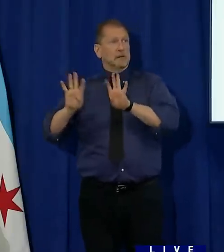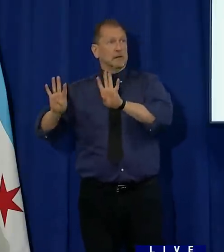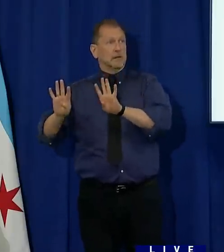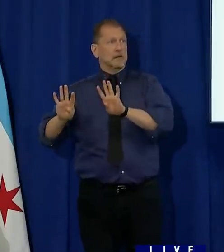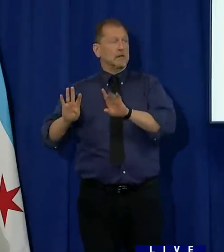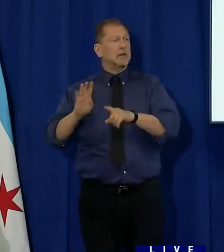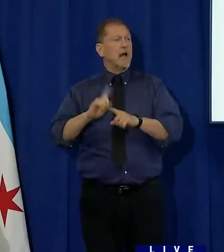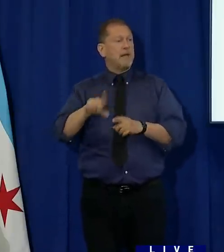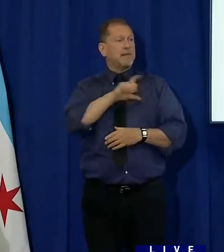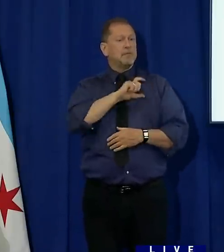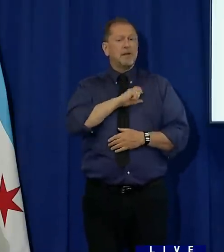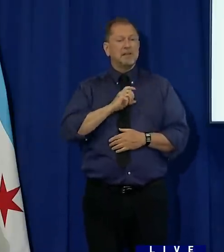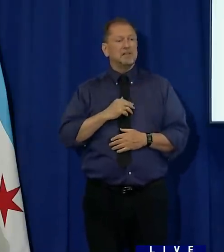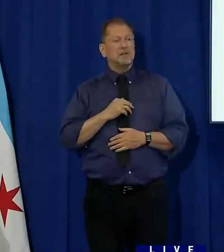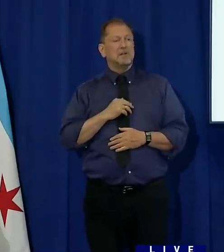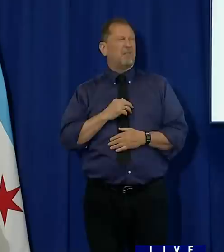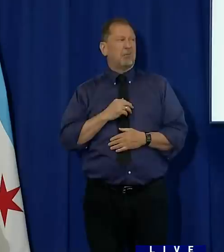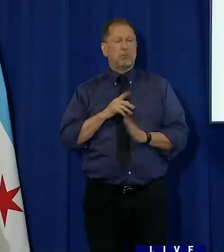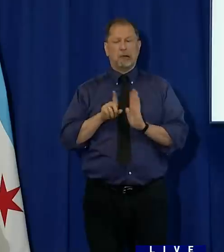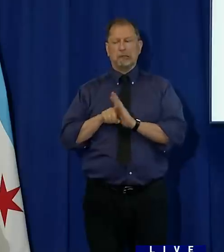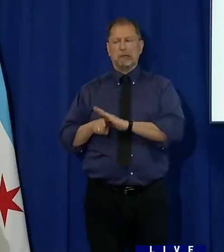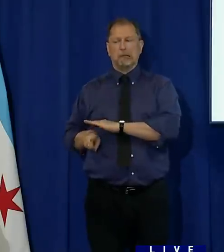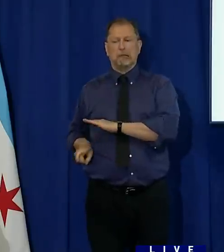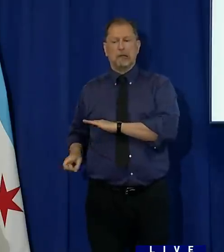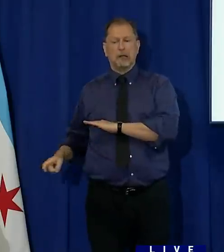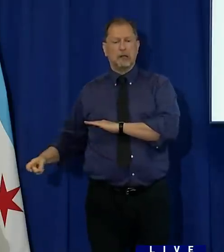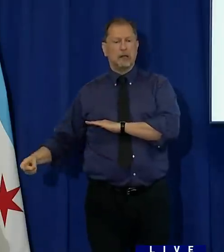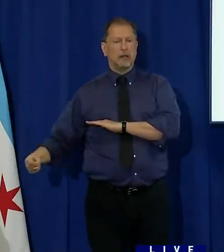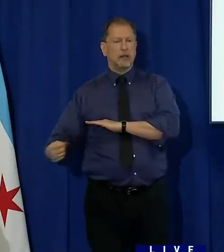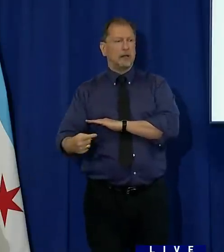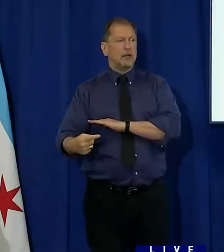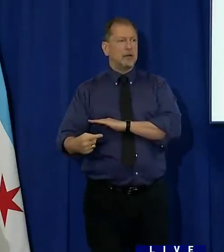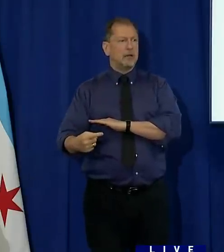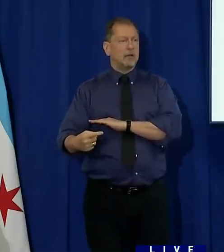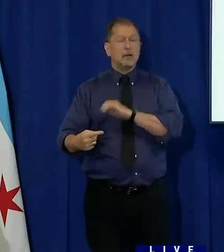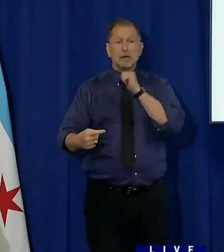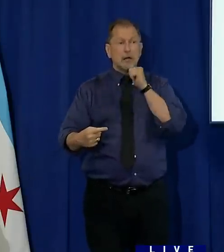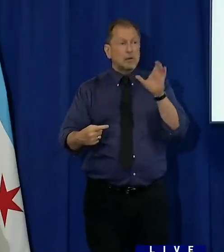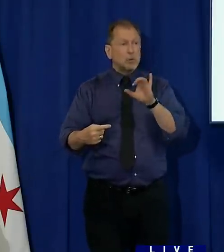to act. That, too, is injustice.